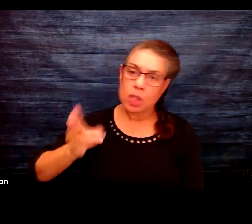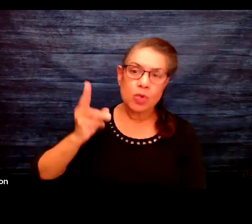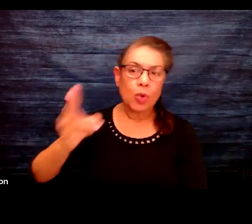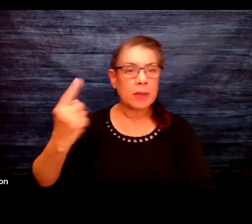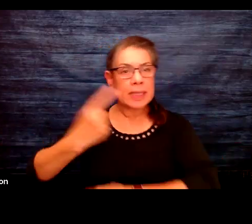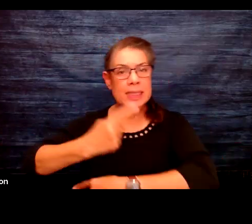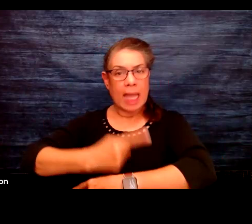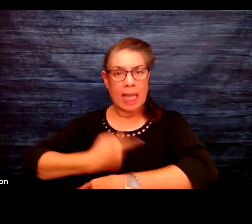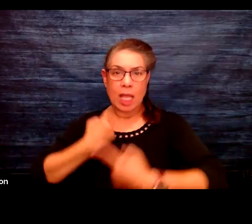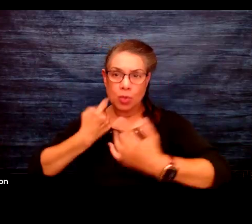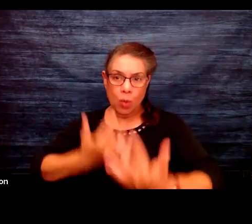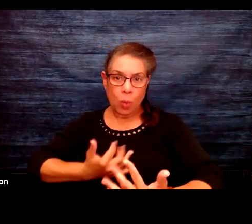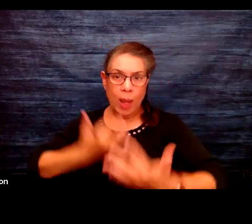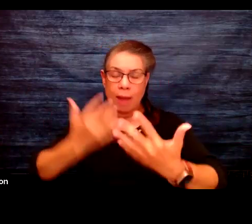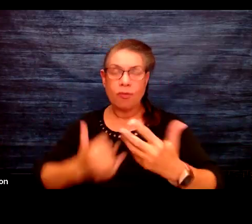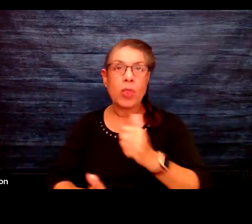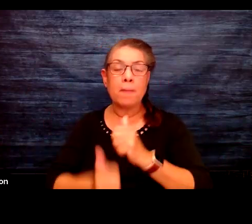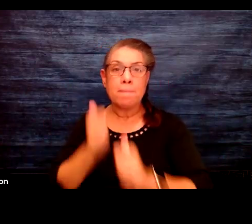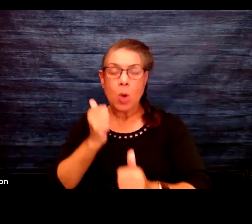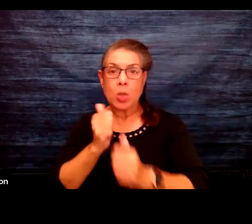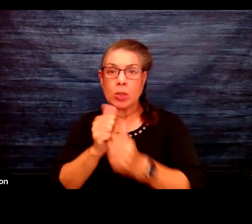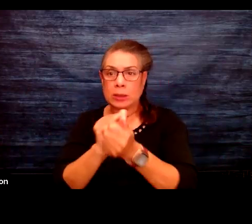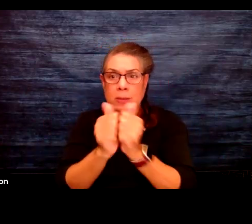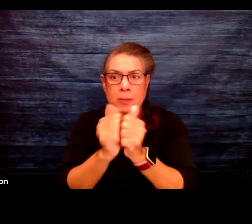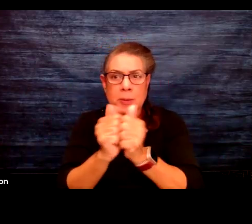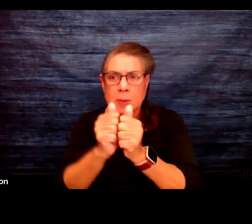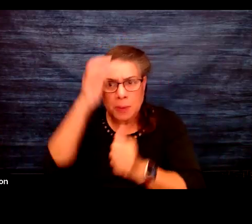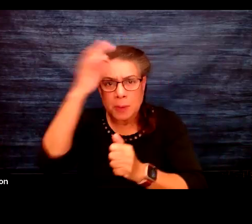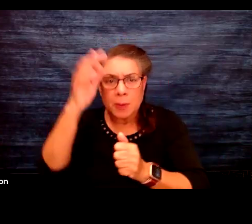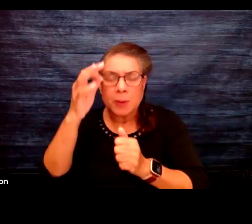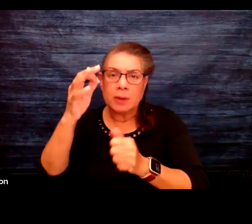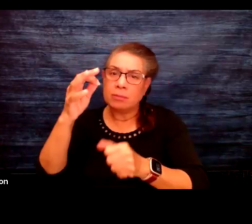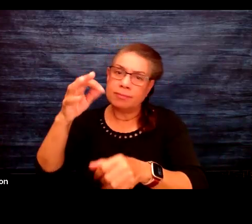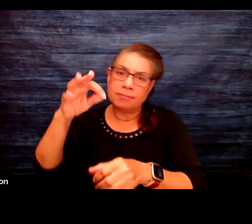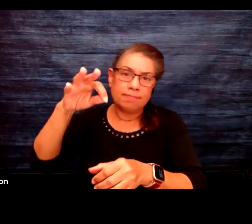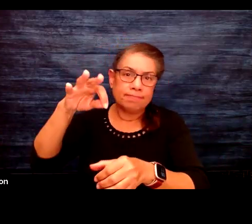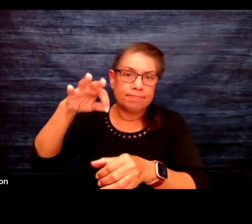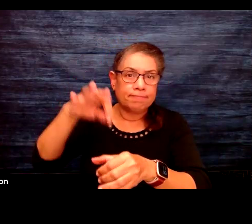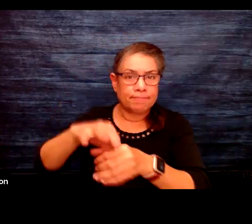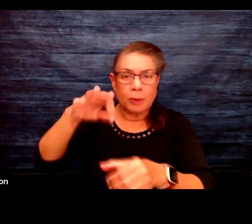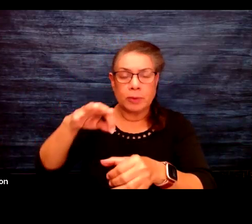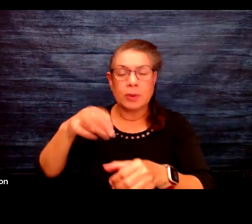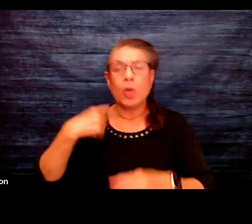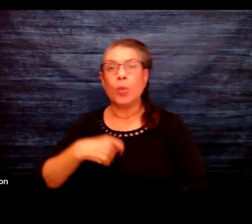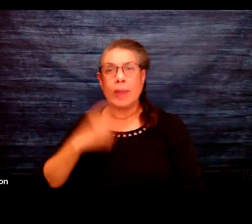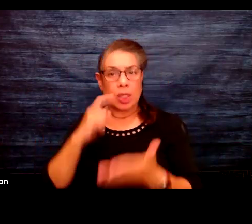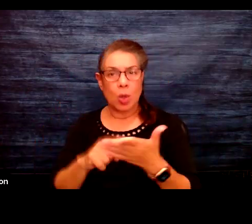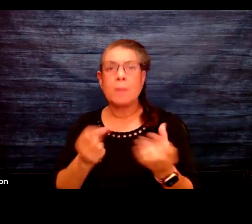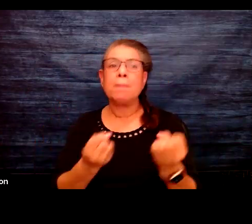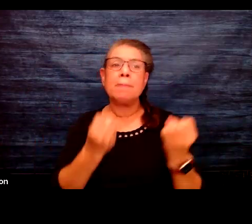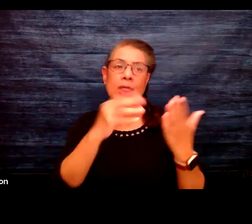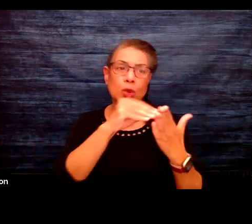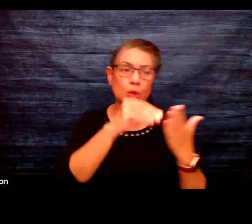we awaited the results of one of the most consequential elections of our lifetime. We acknowledge that many